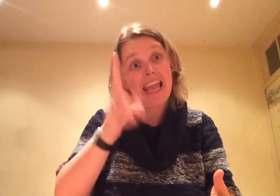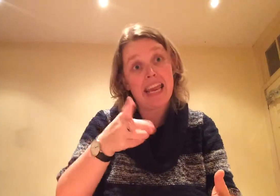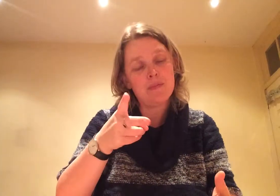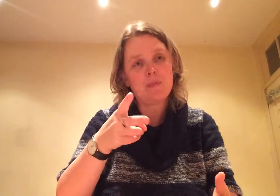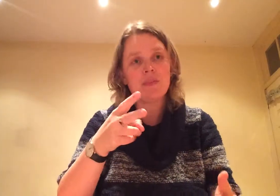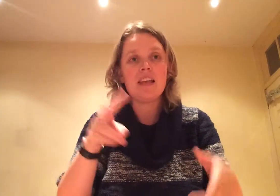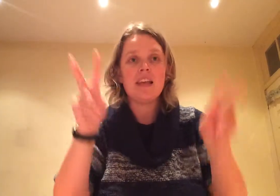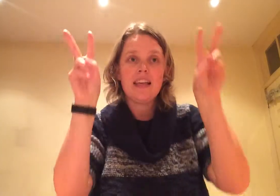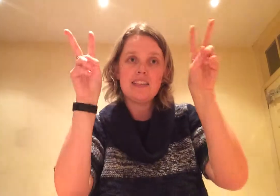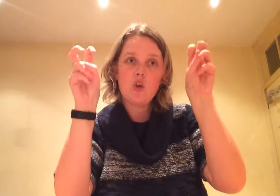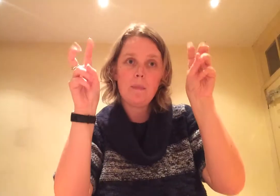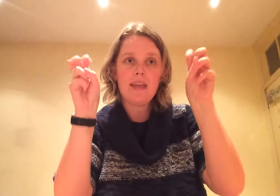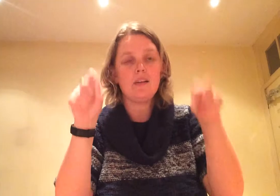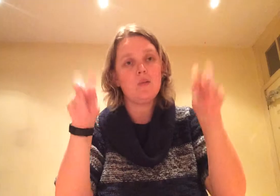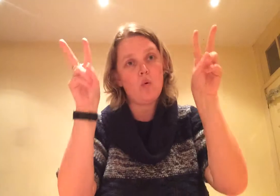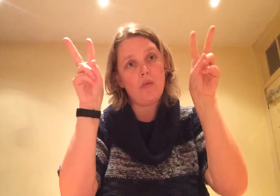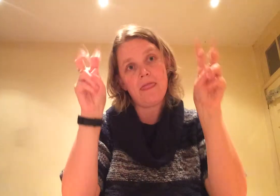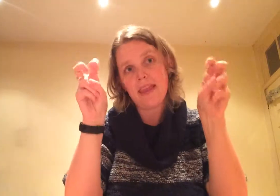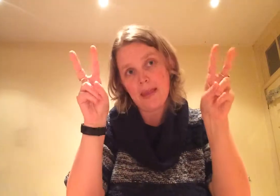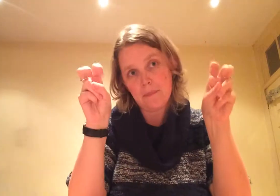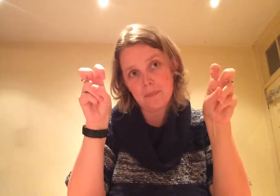again, is topic or theme,